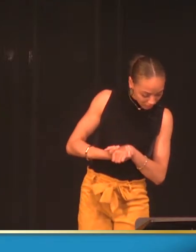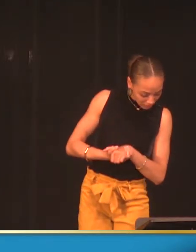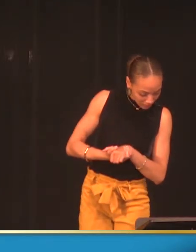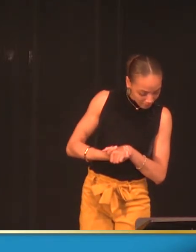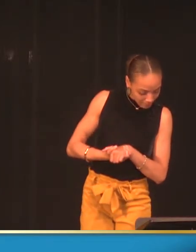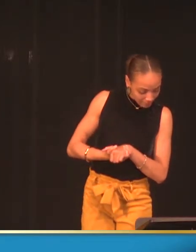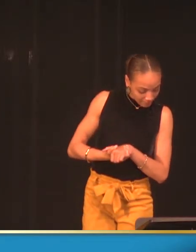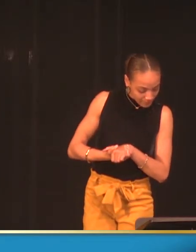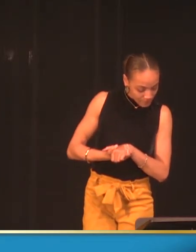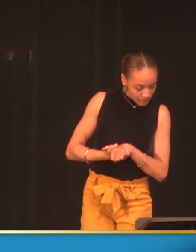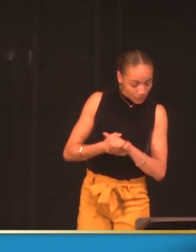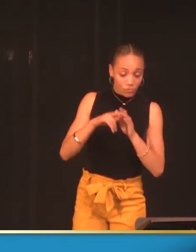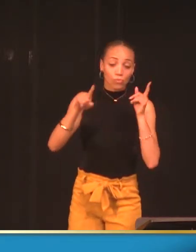limit.